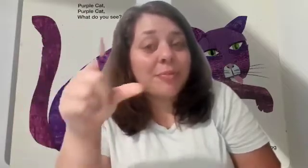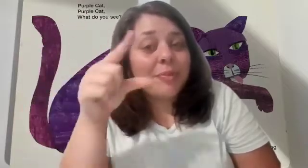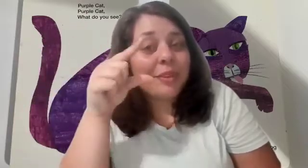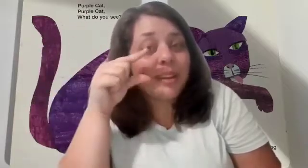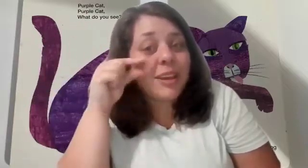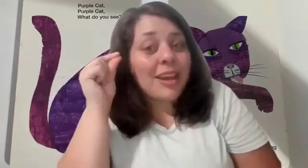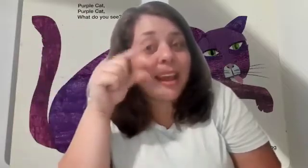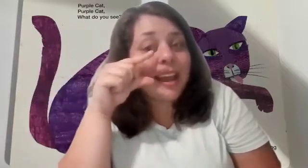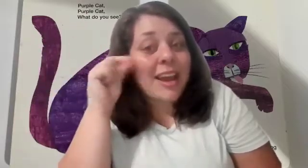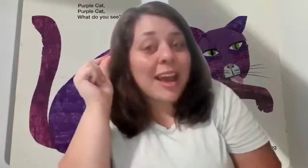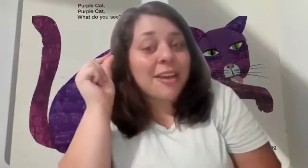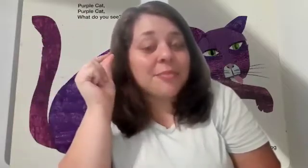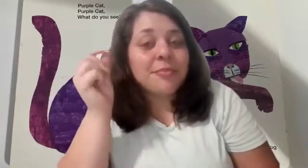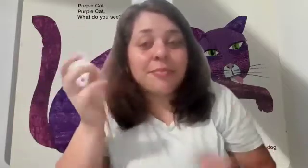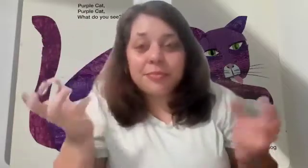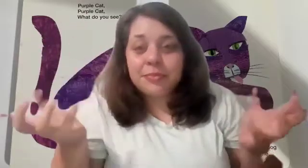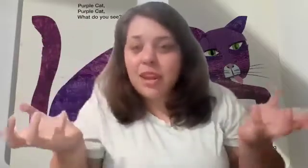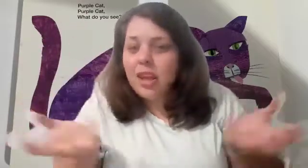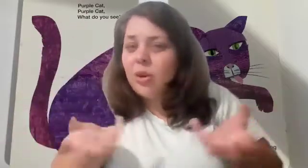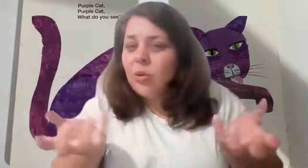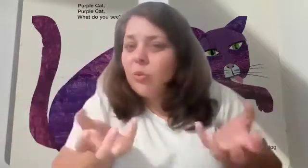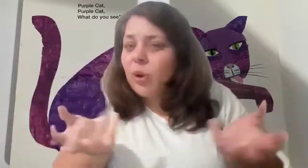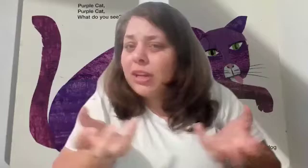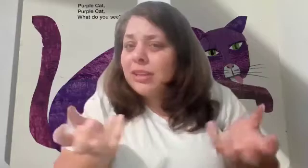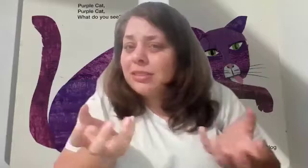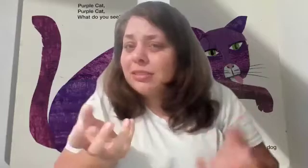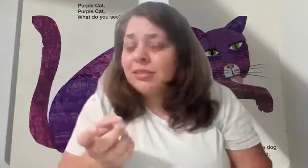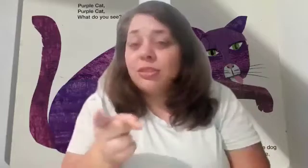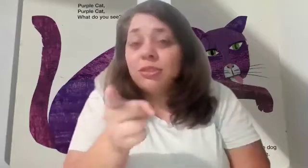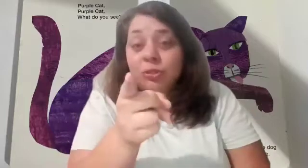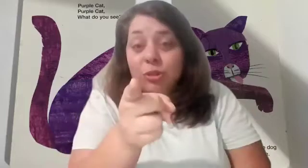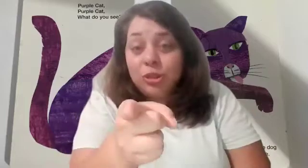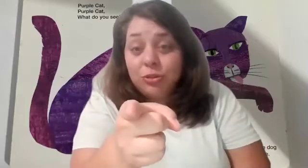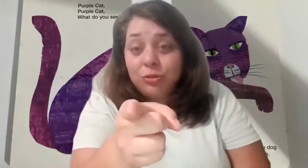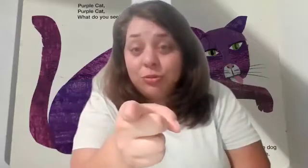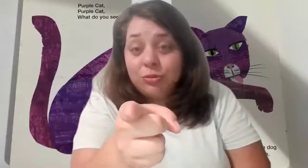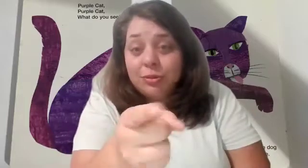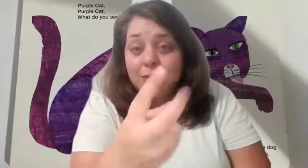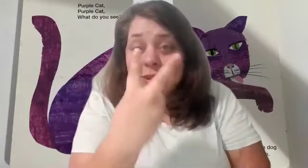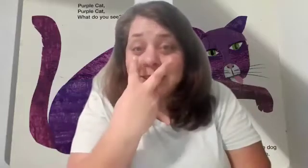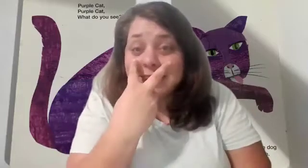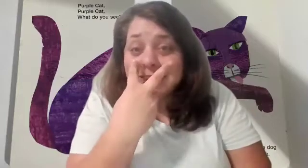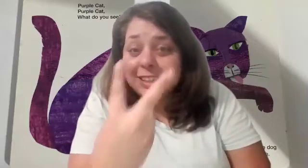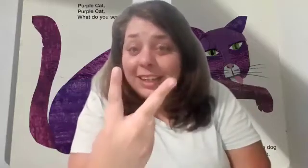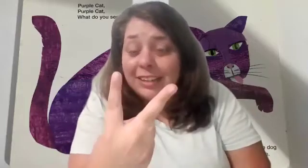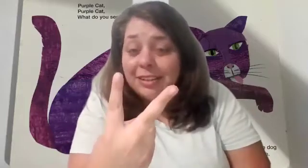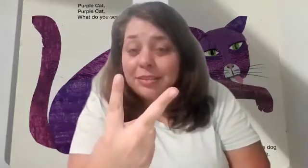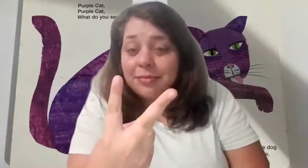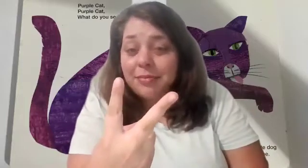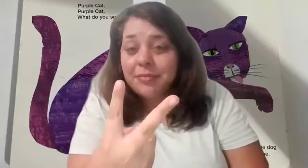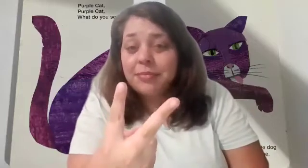purple cat. What do you